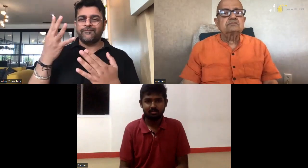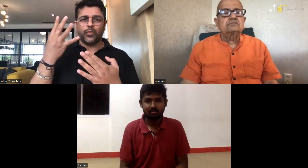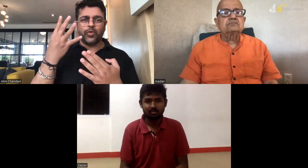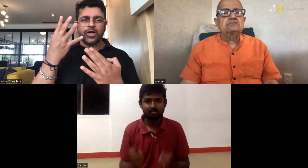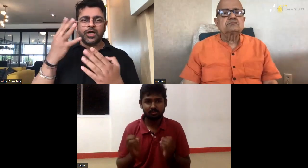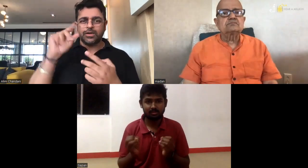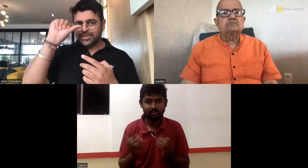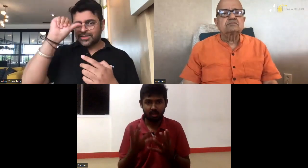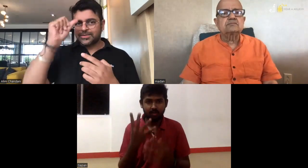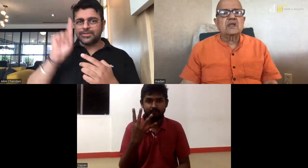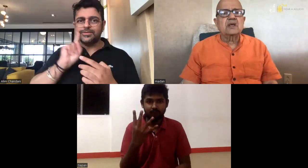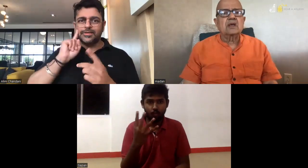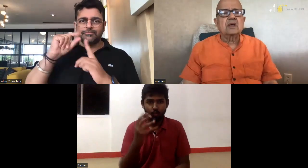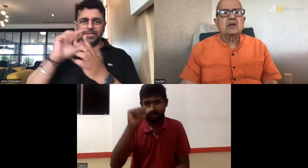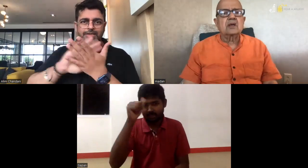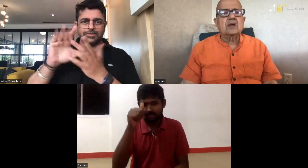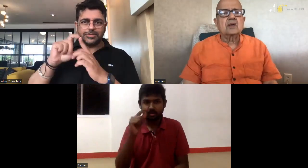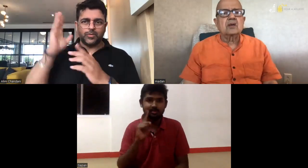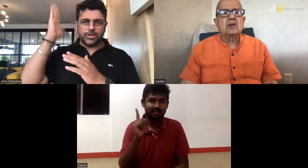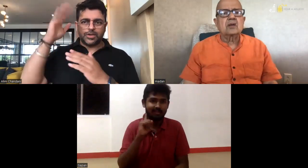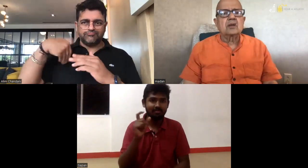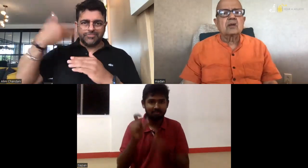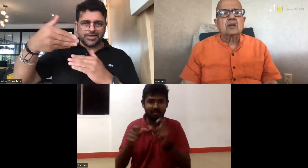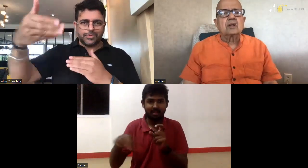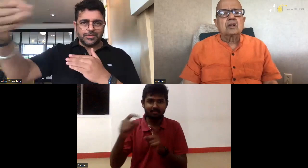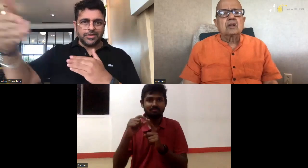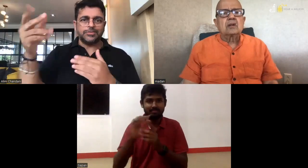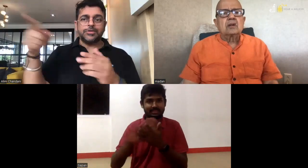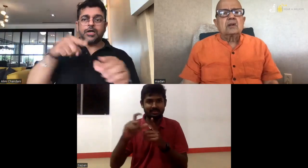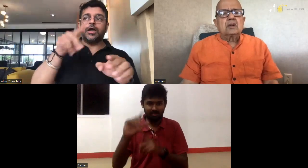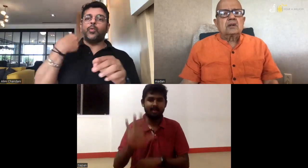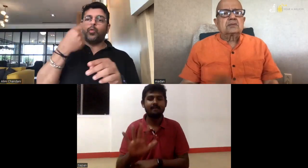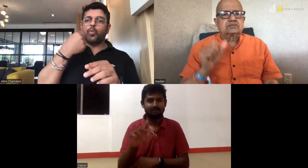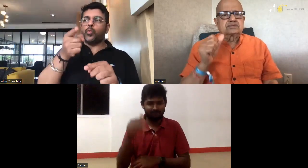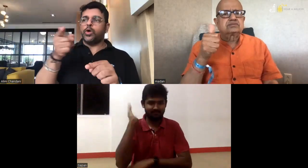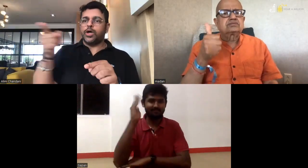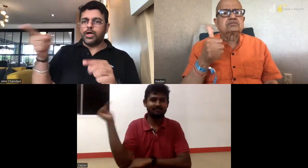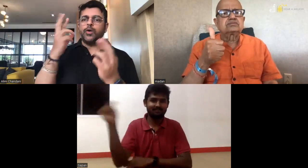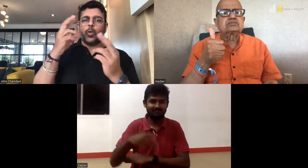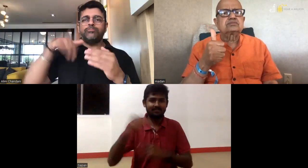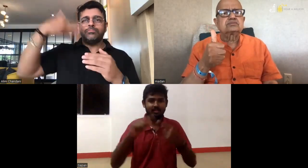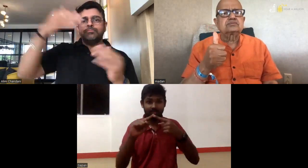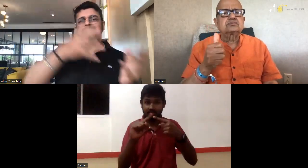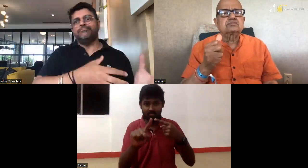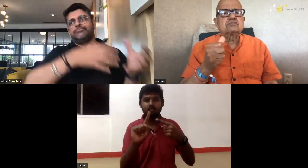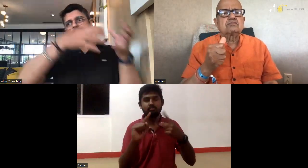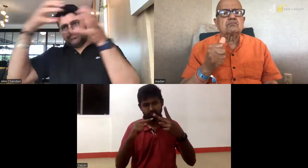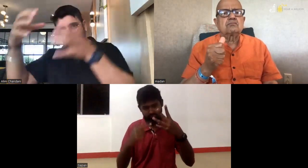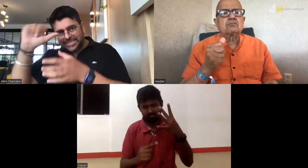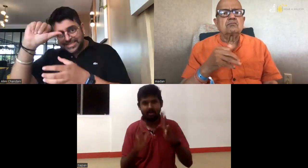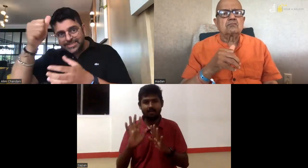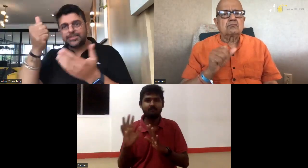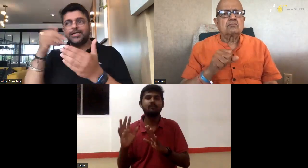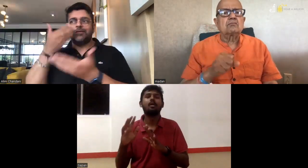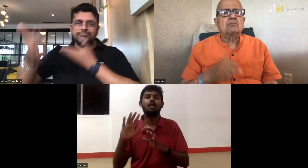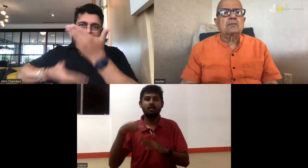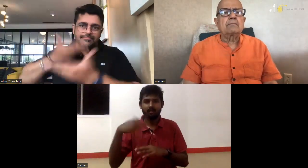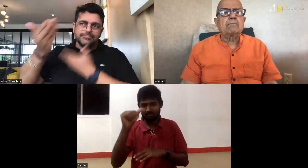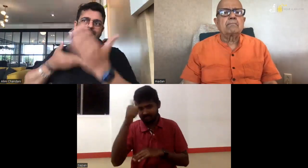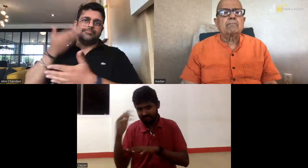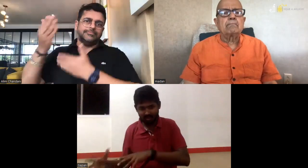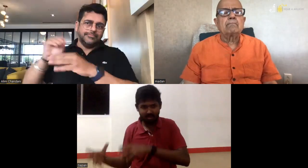have done their work to the roots of the trees, and now they might be switching to the other places. So it's mandatory